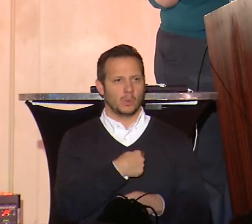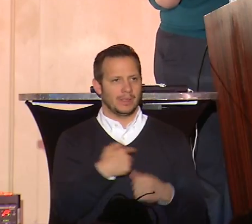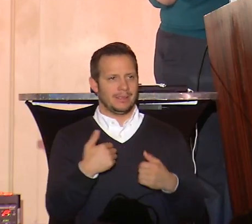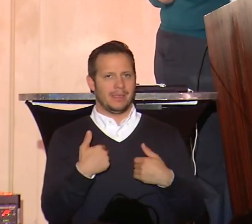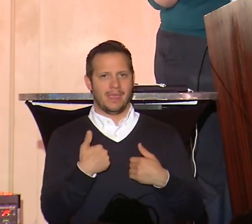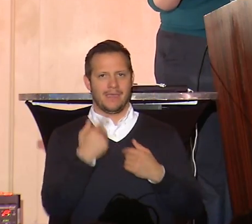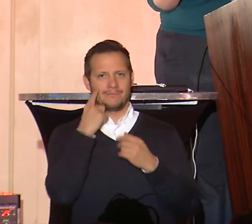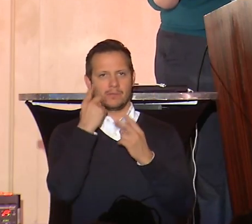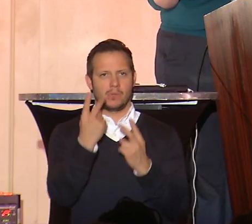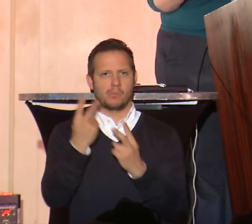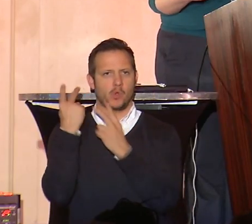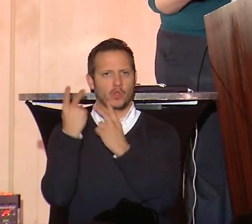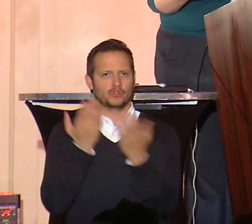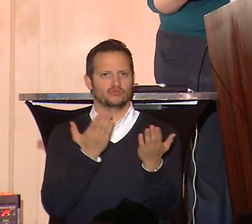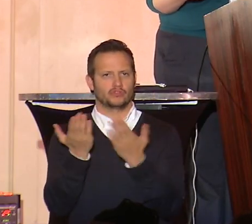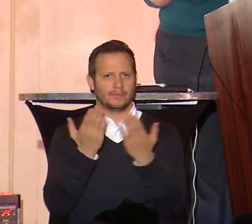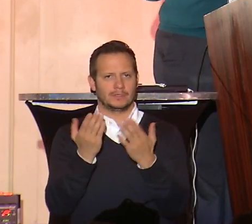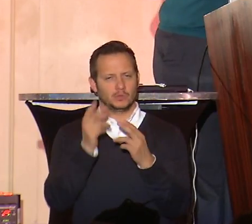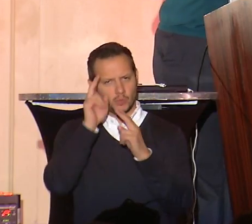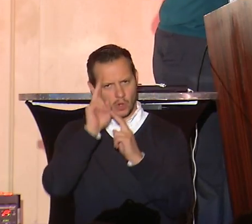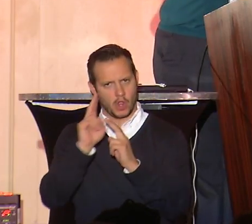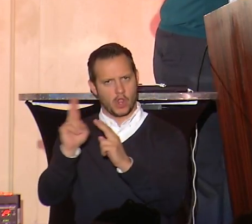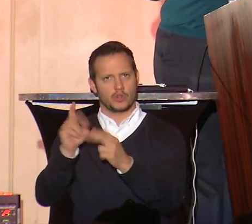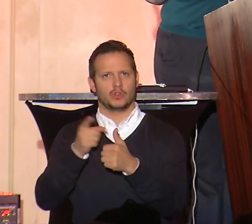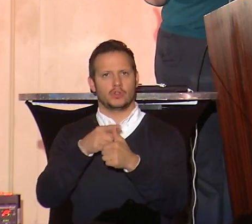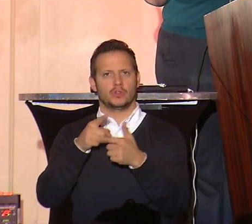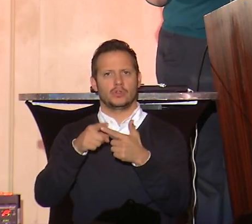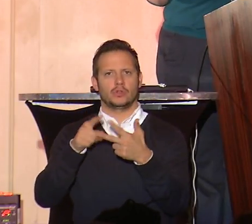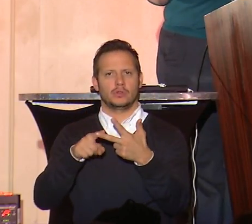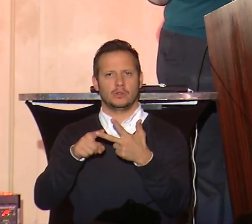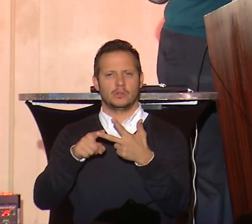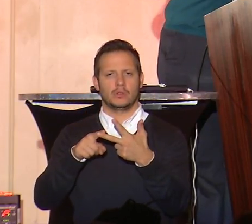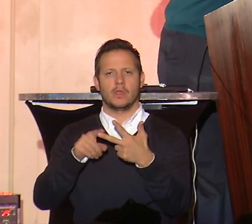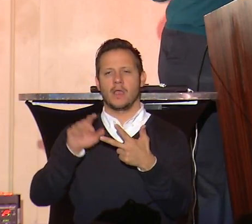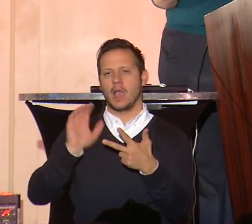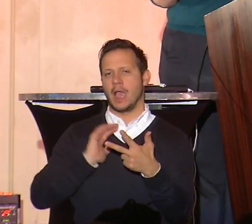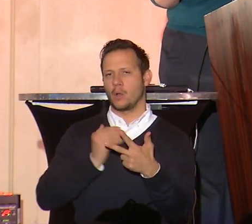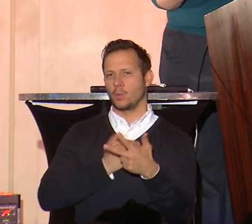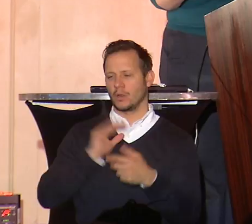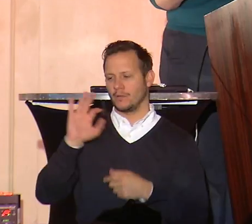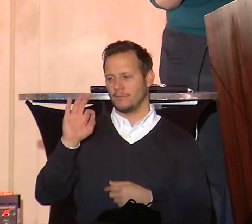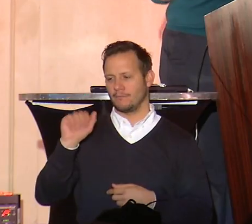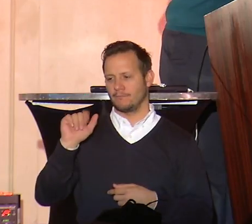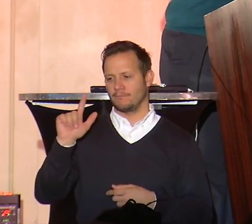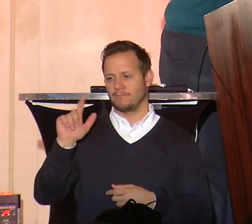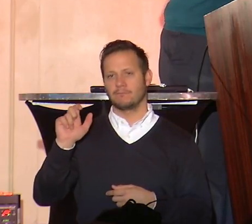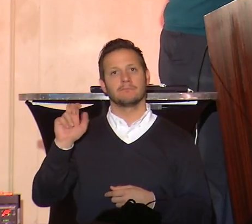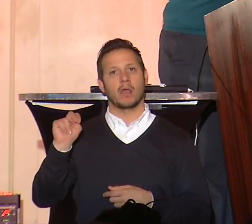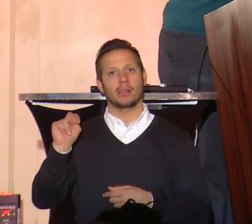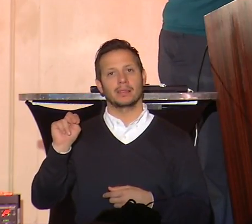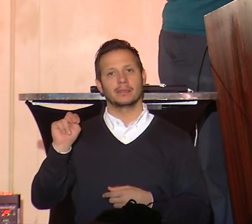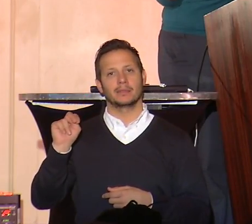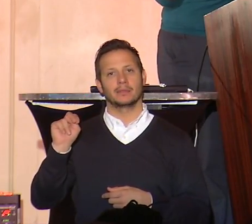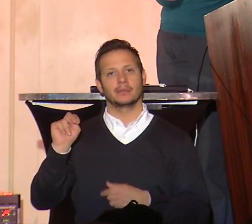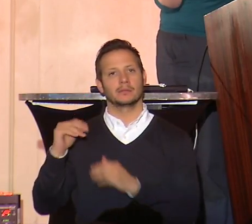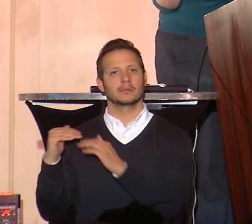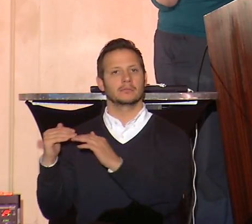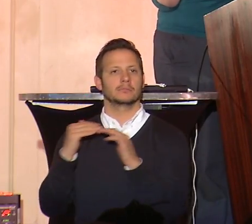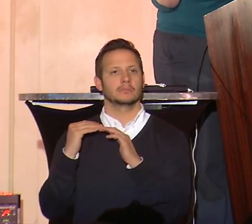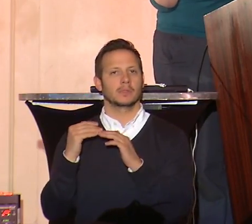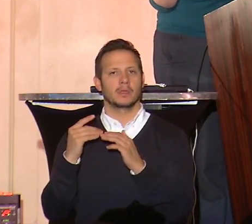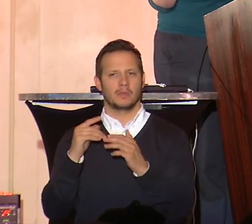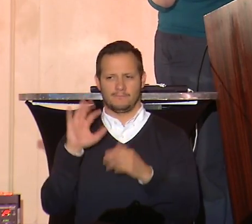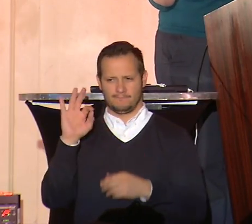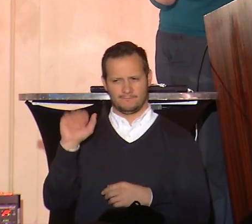service to honor our fallen colleagues. So the use of the word fallen is a euphemism, and it's part of this death taboo in